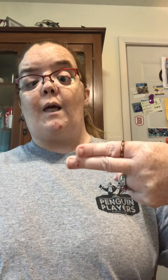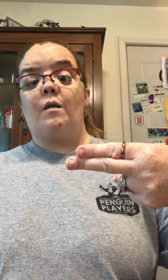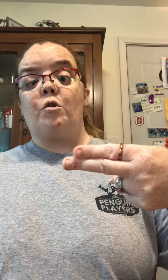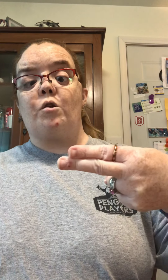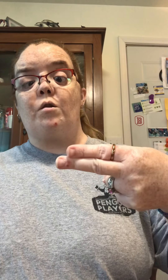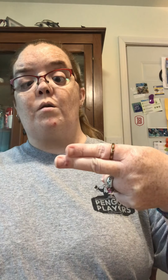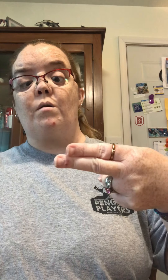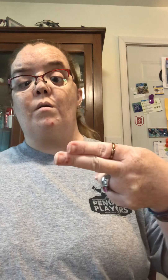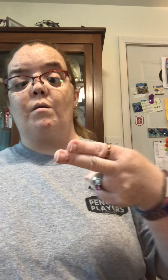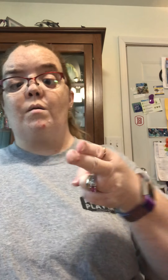H,